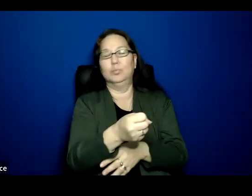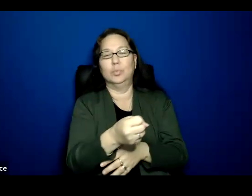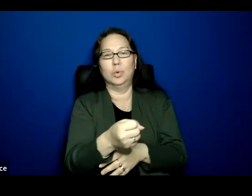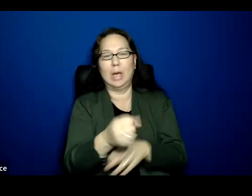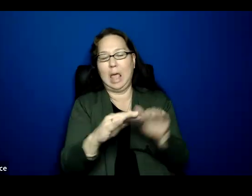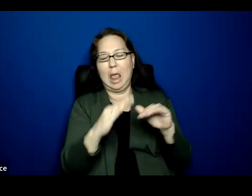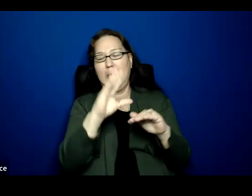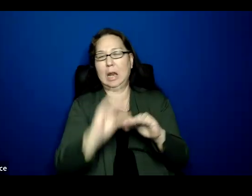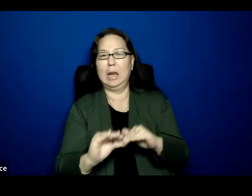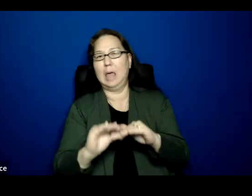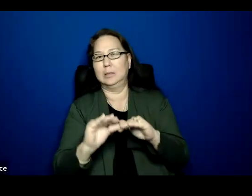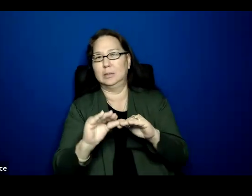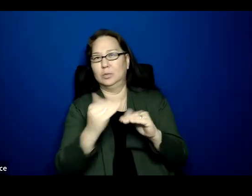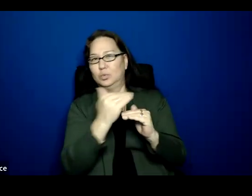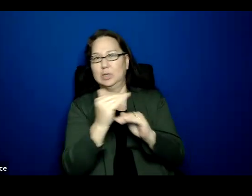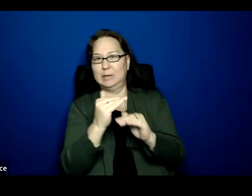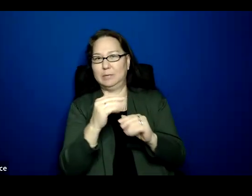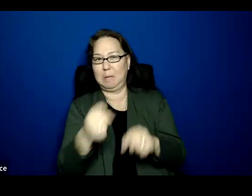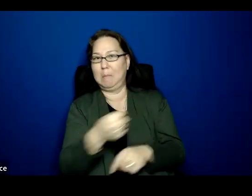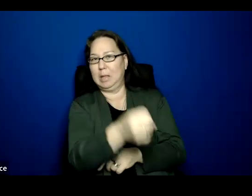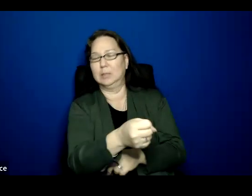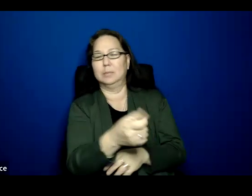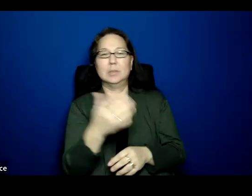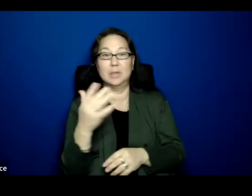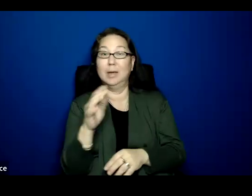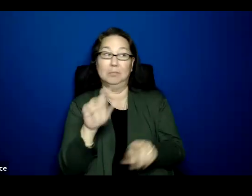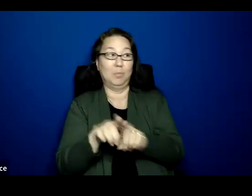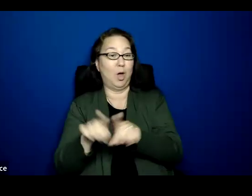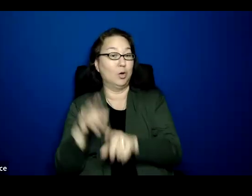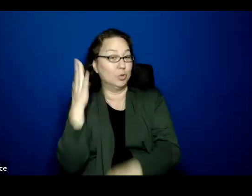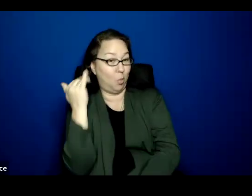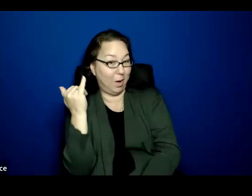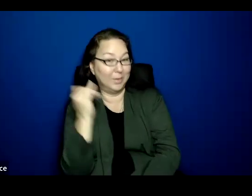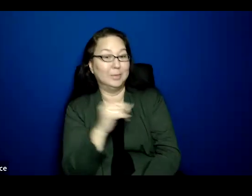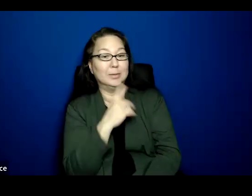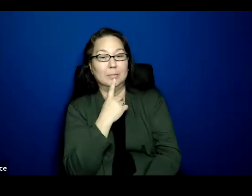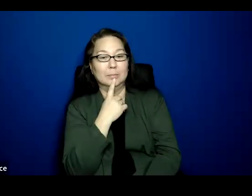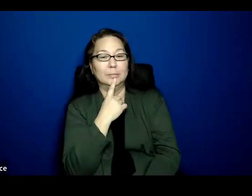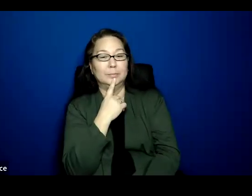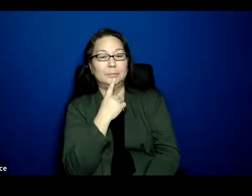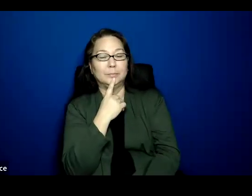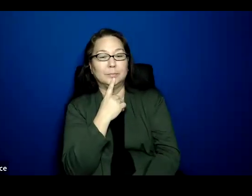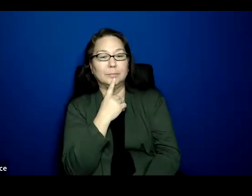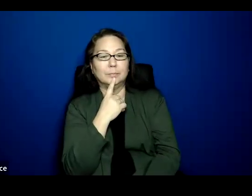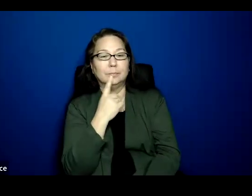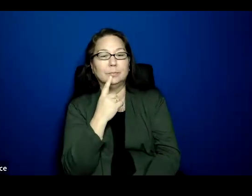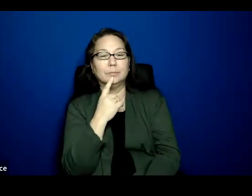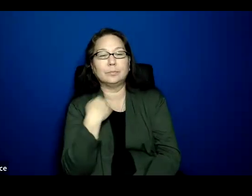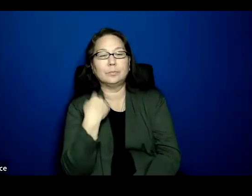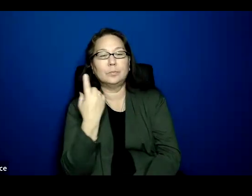doing folder reviews and also analysis of our data, not just